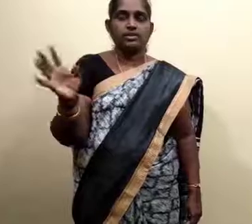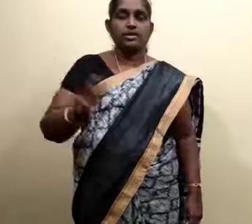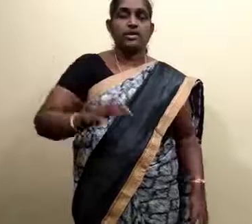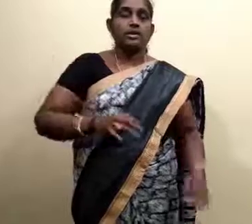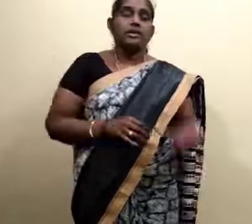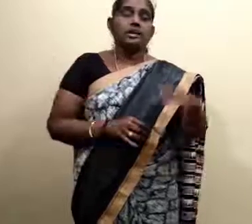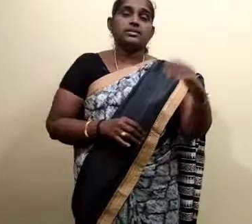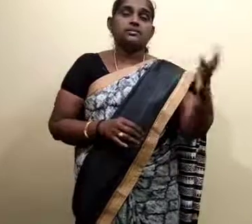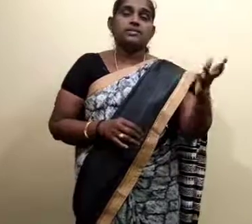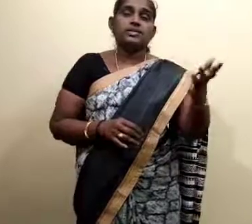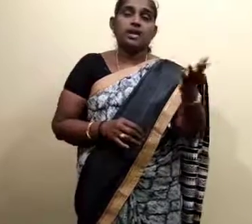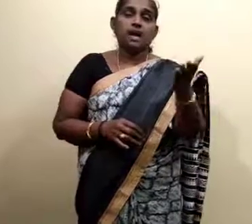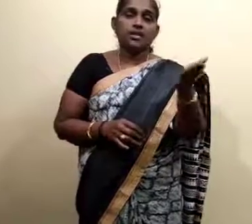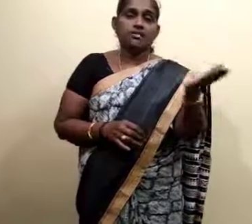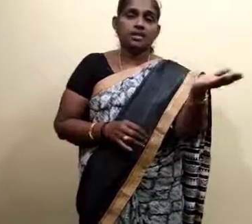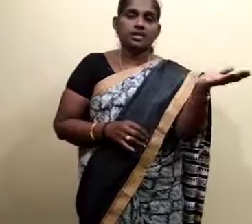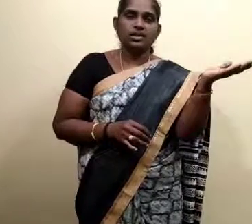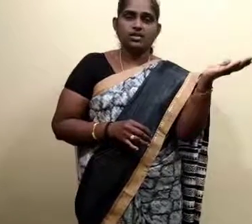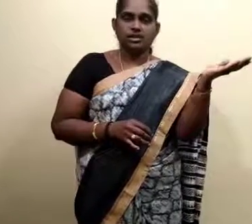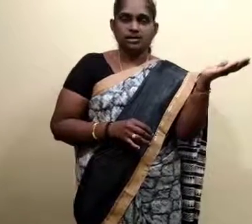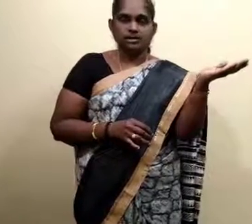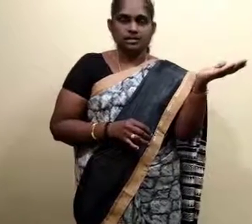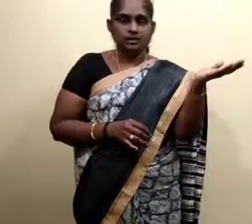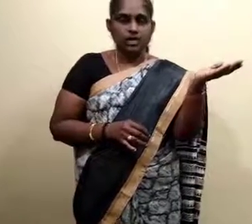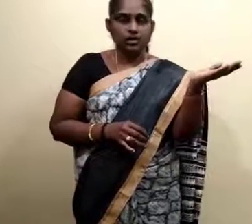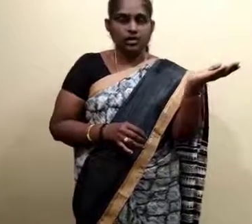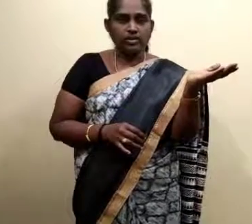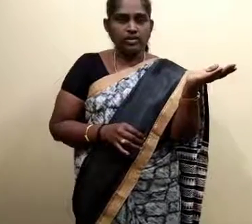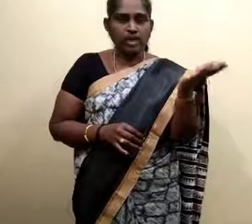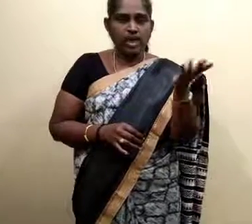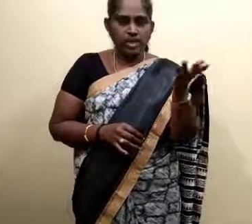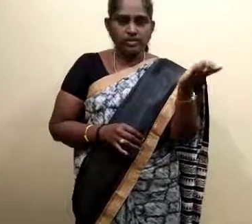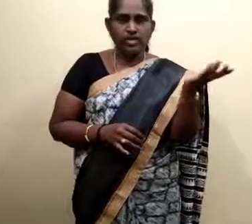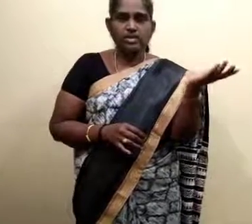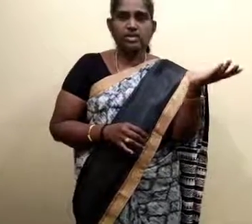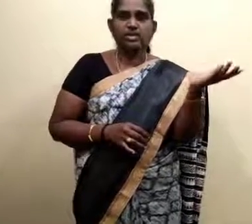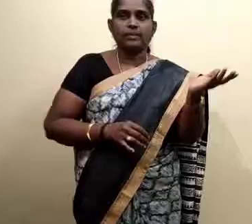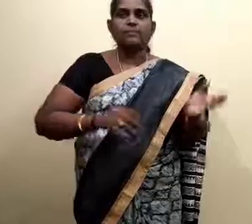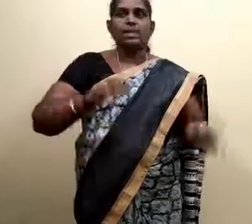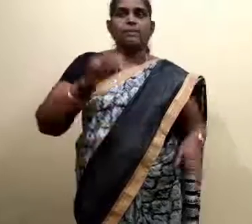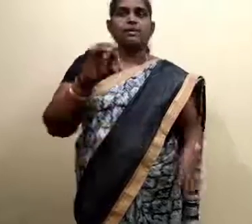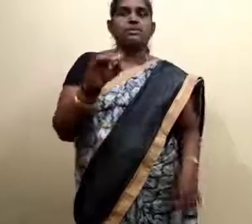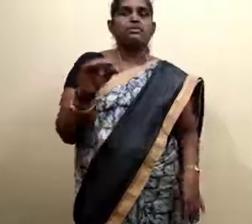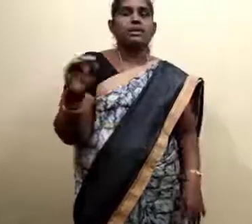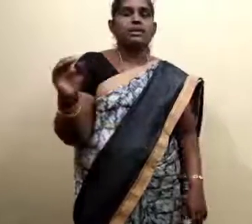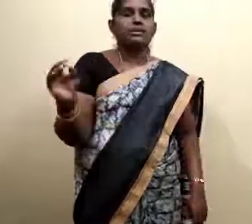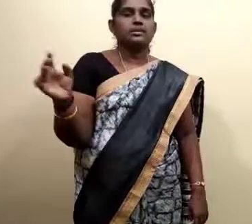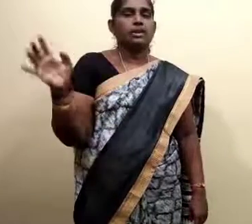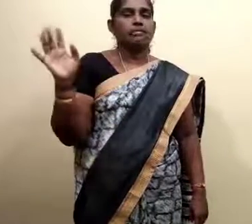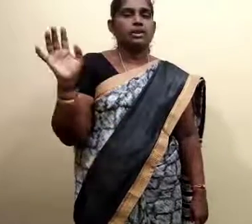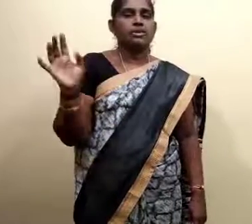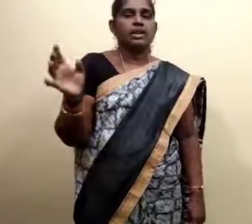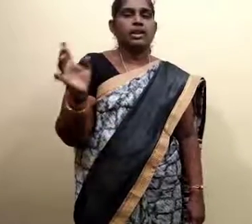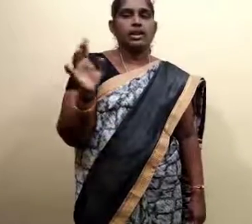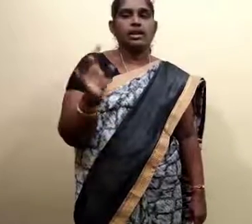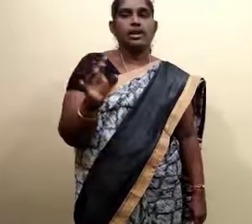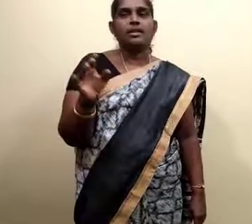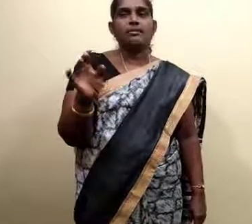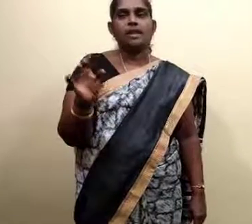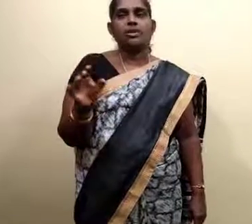workers. Next we will see urbanization. What we are going to see? Urbanization. Because of the Industrial Revolution, England became